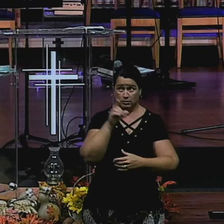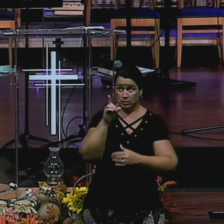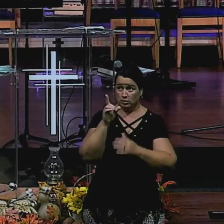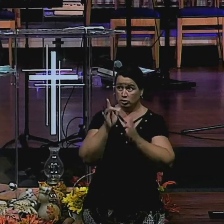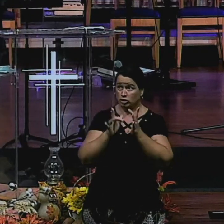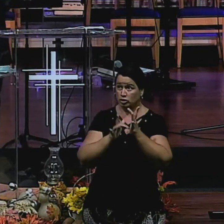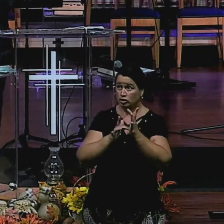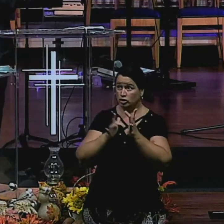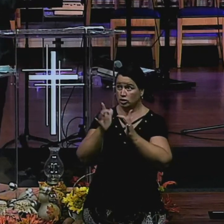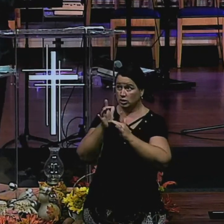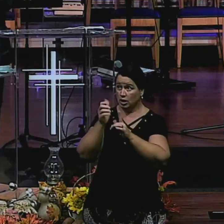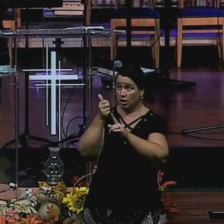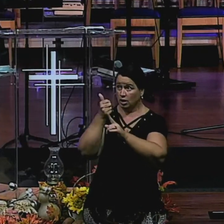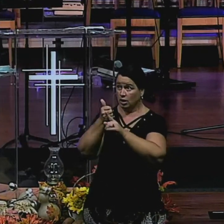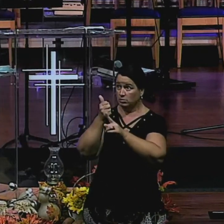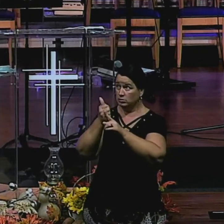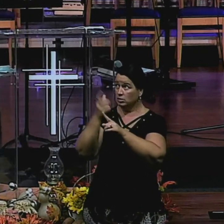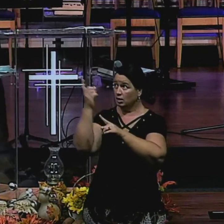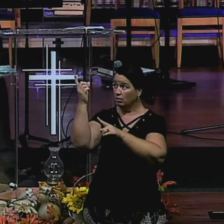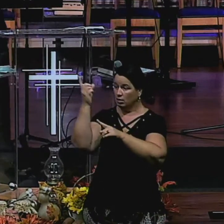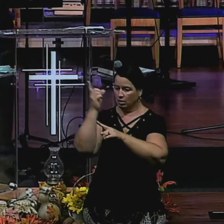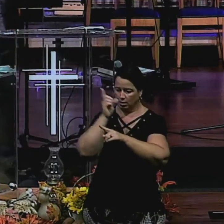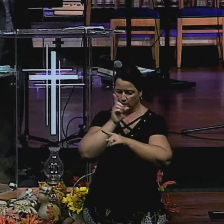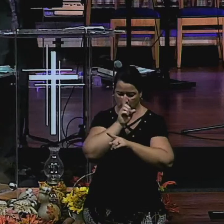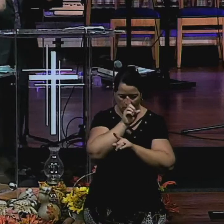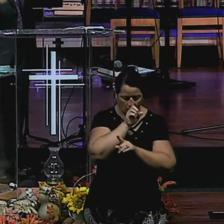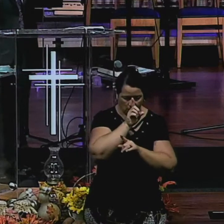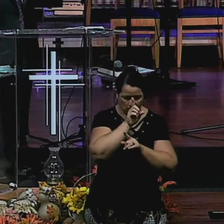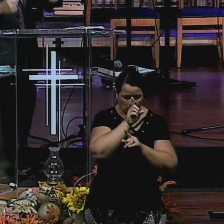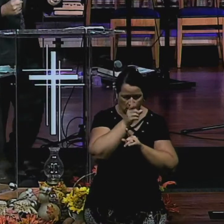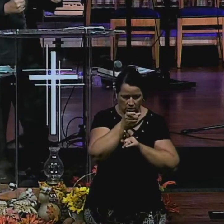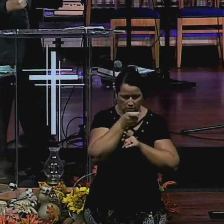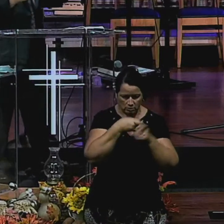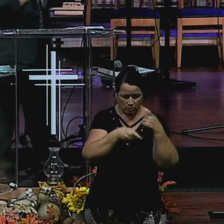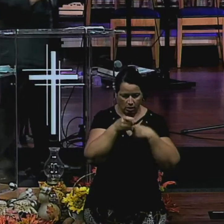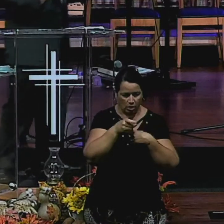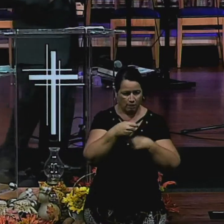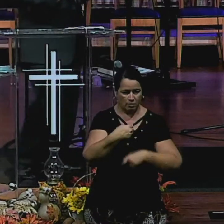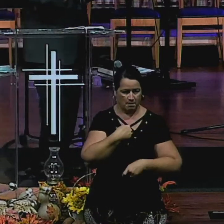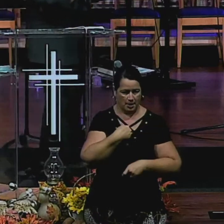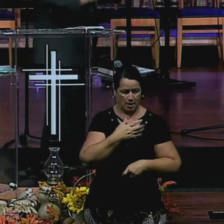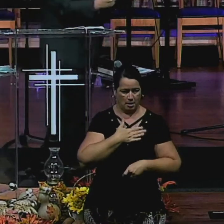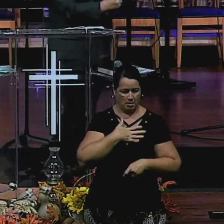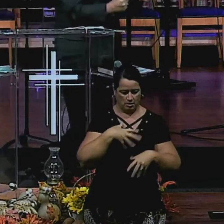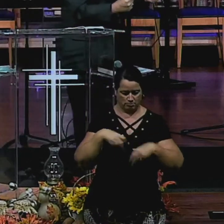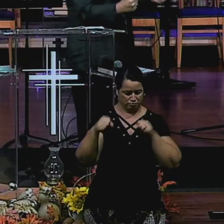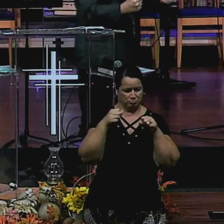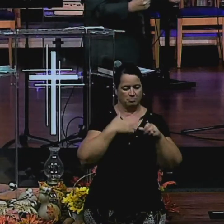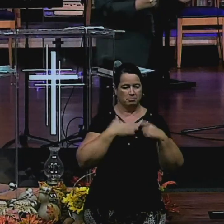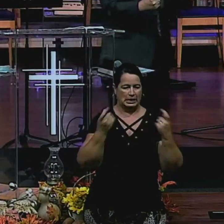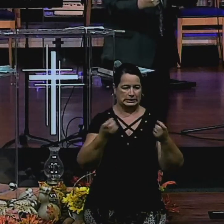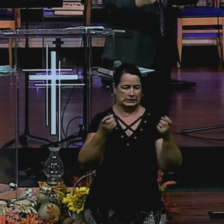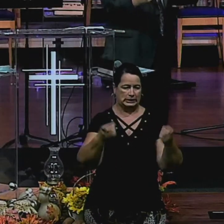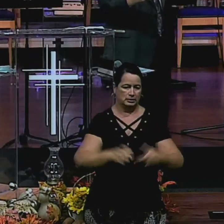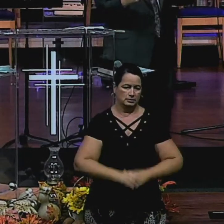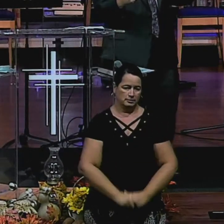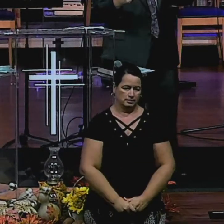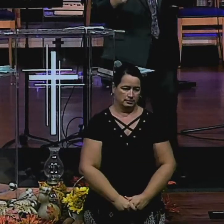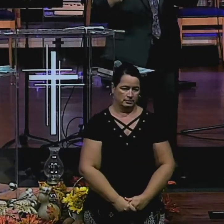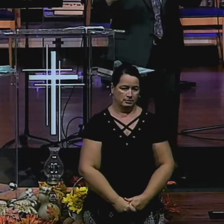that God has cast His judgment on sin. Ezekiel said it so simply,